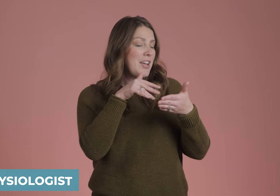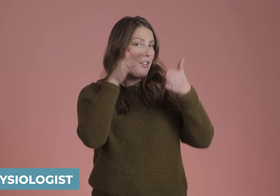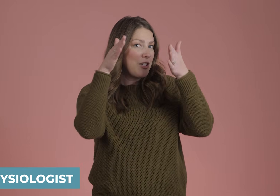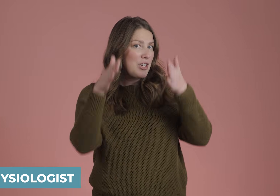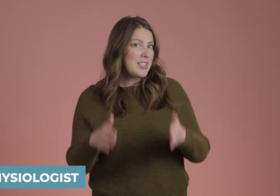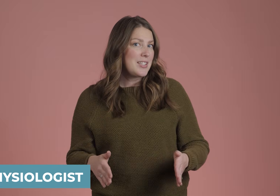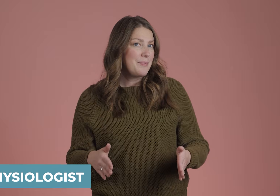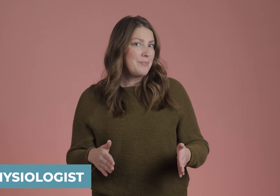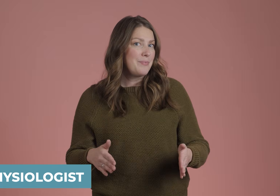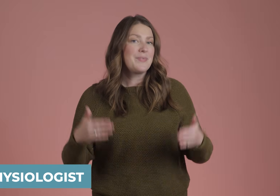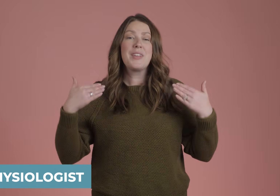Physiologist.